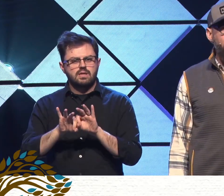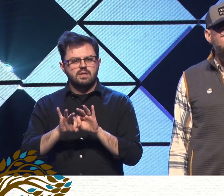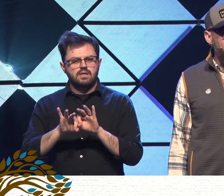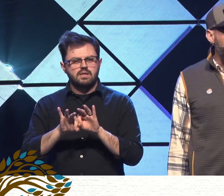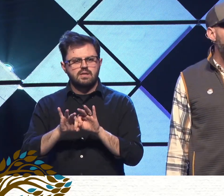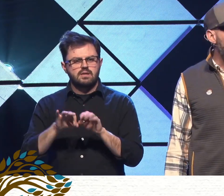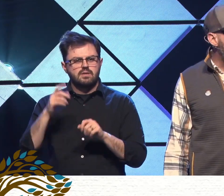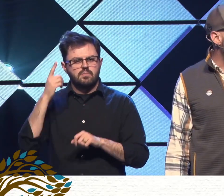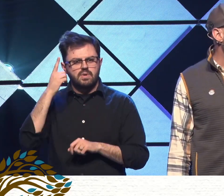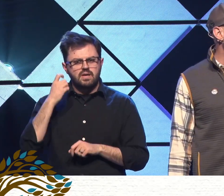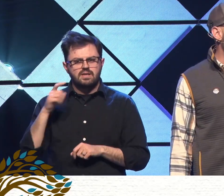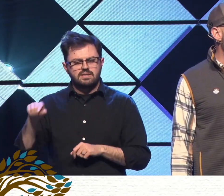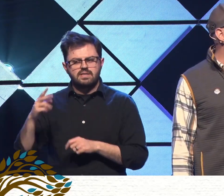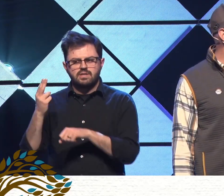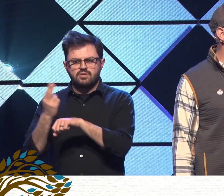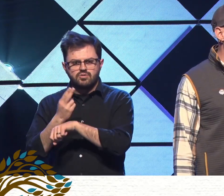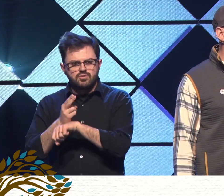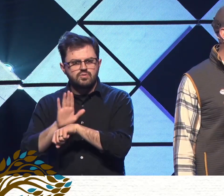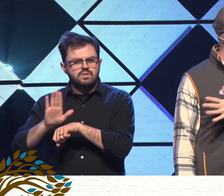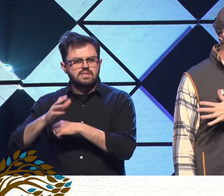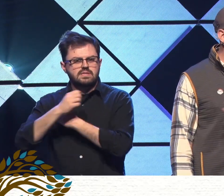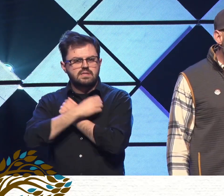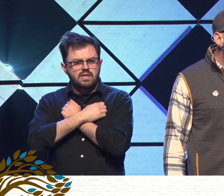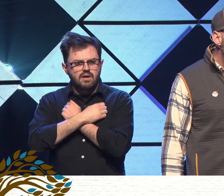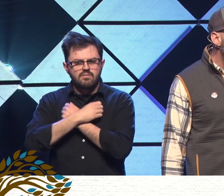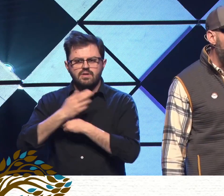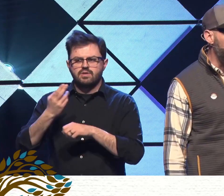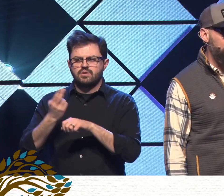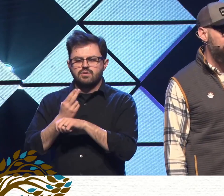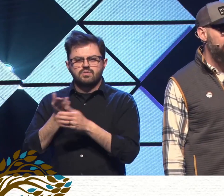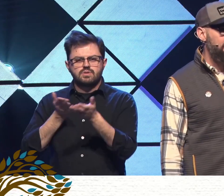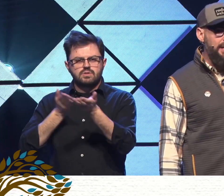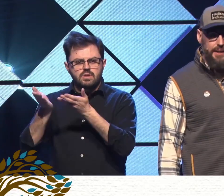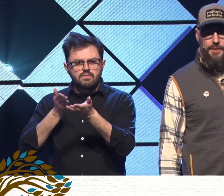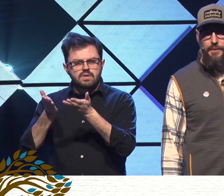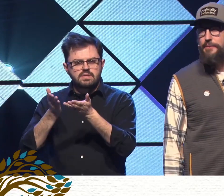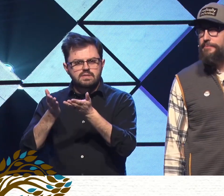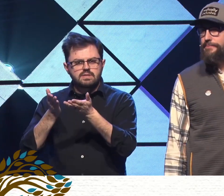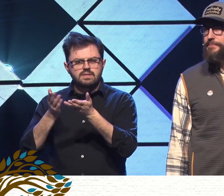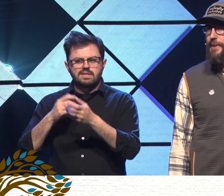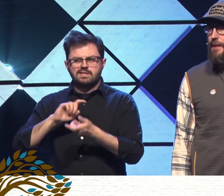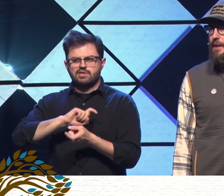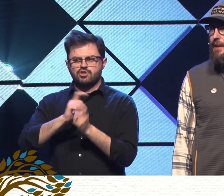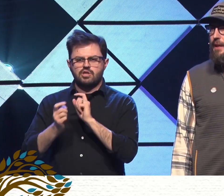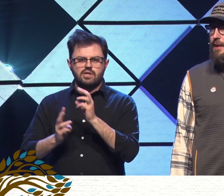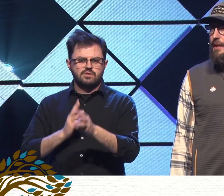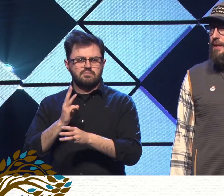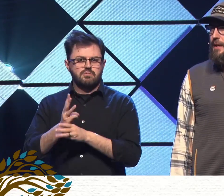Because he leveraged love and service and gained influence, and he has changed the world because of it.